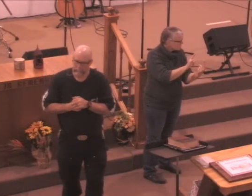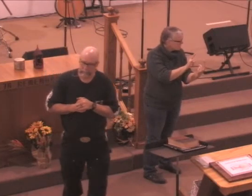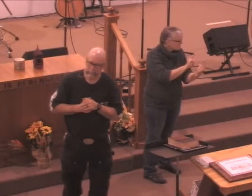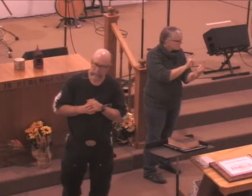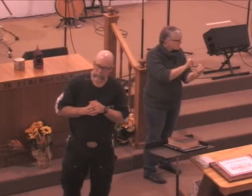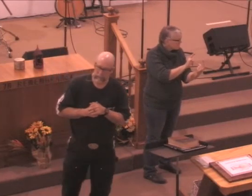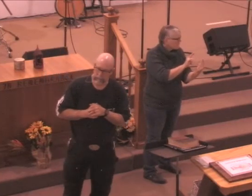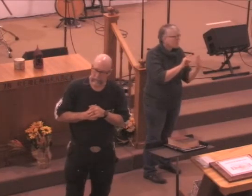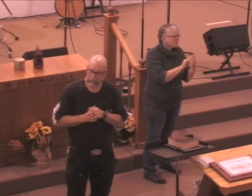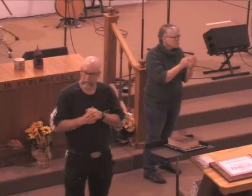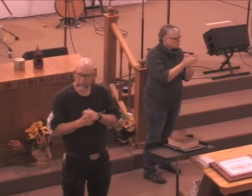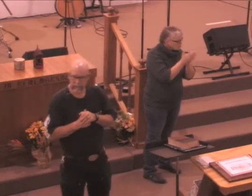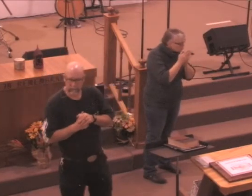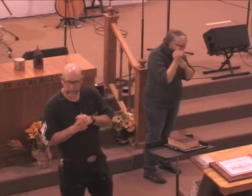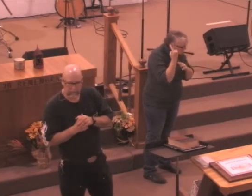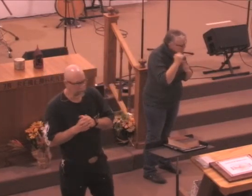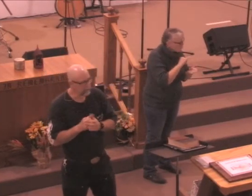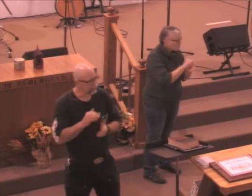people.